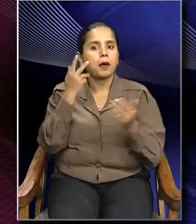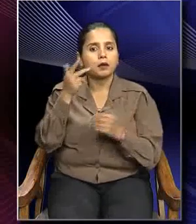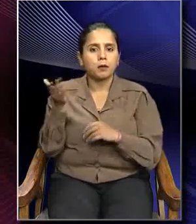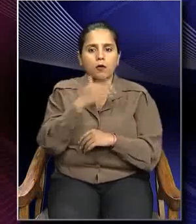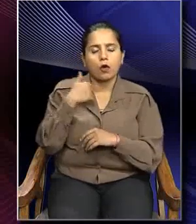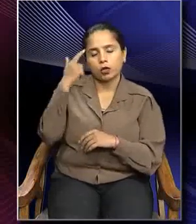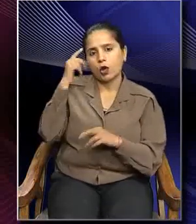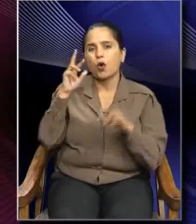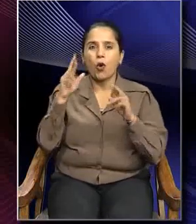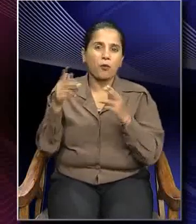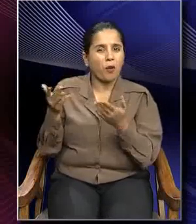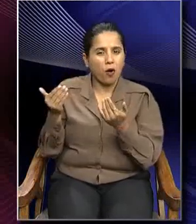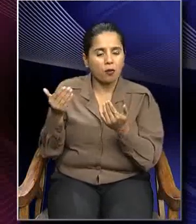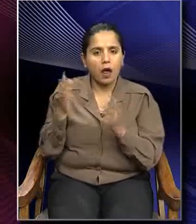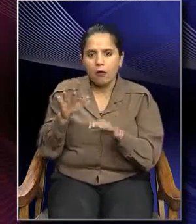presumption.